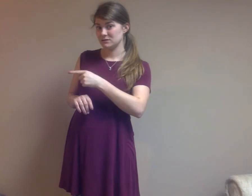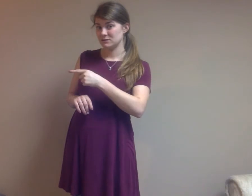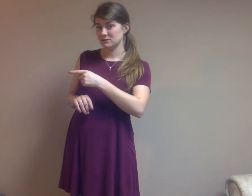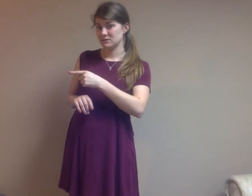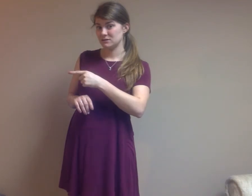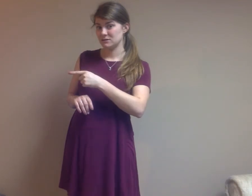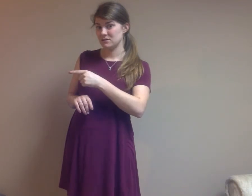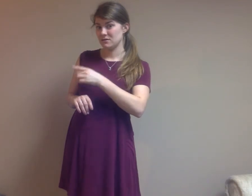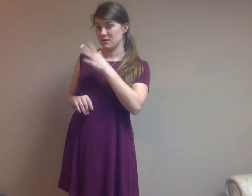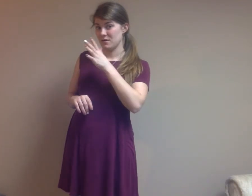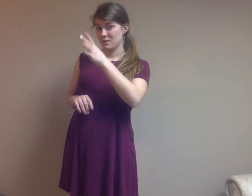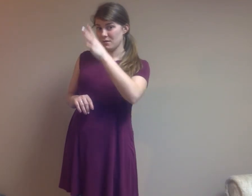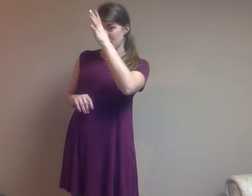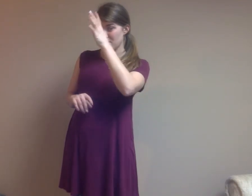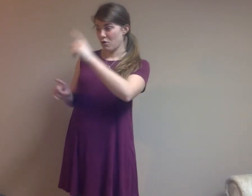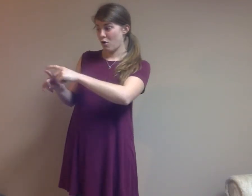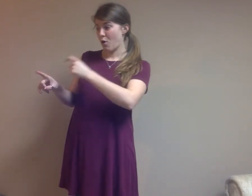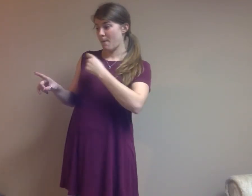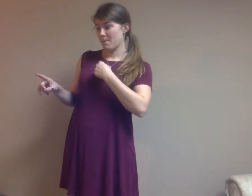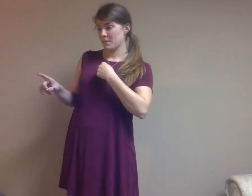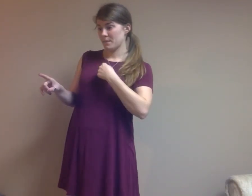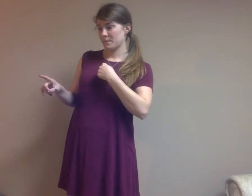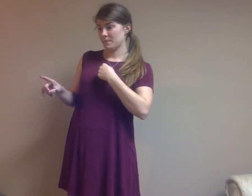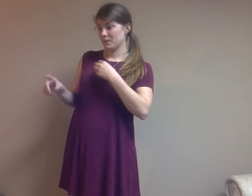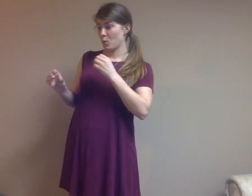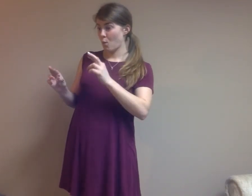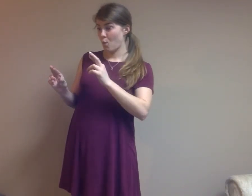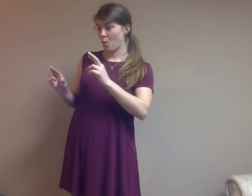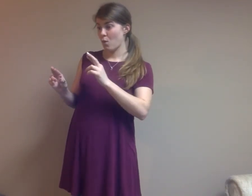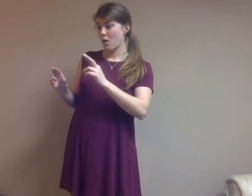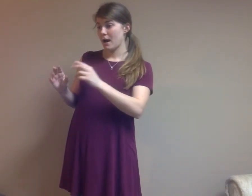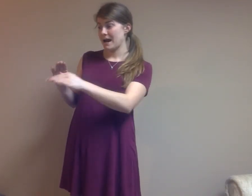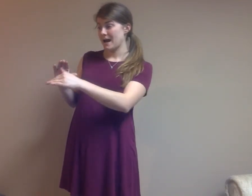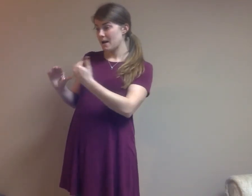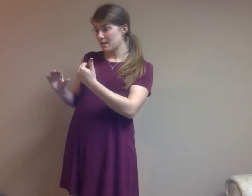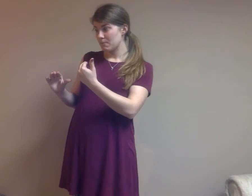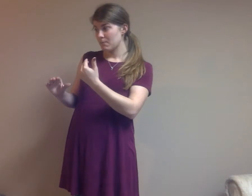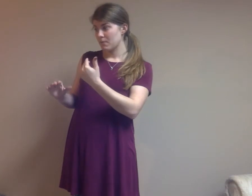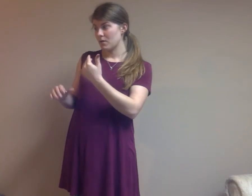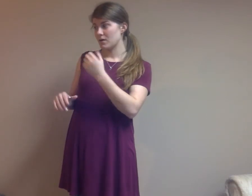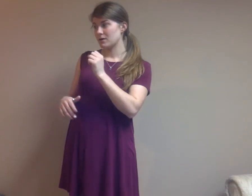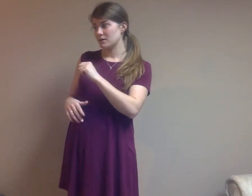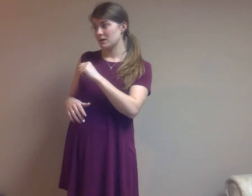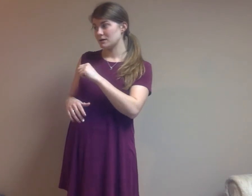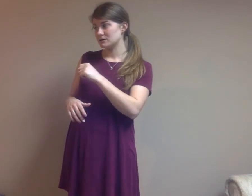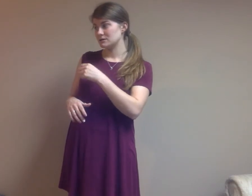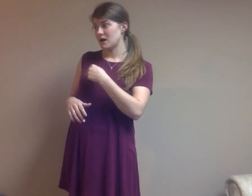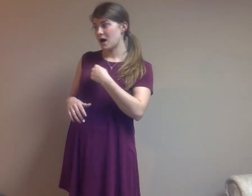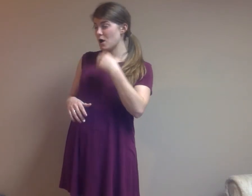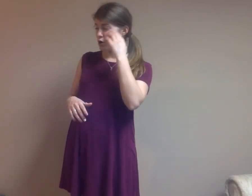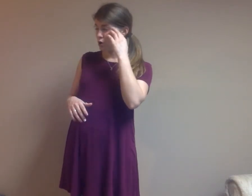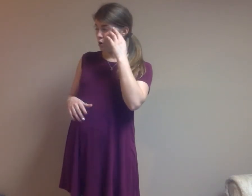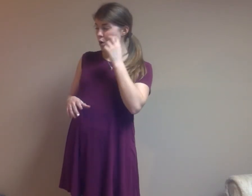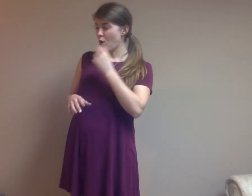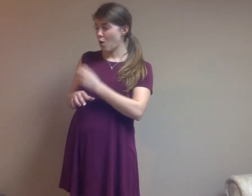but please, try not to phone too much into the house, because actually you because your child is perfectly happy, and